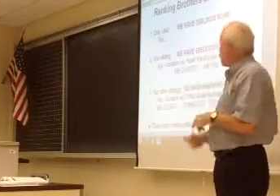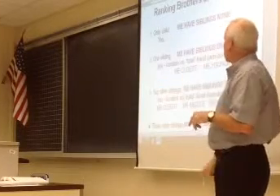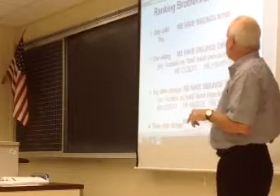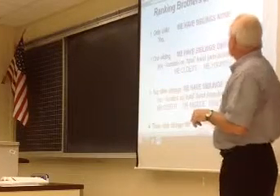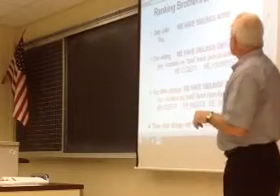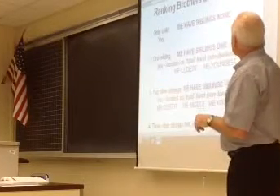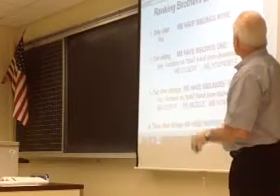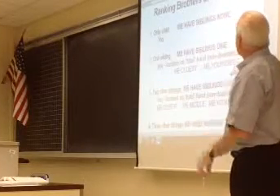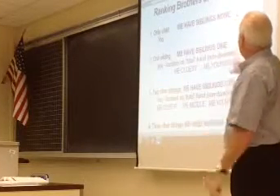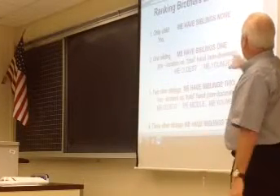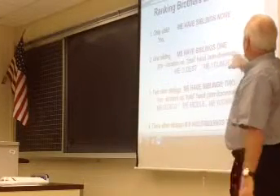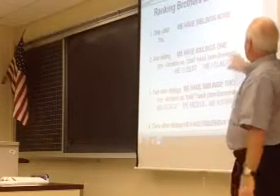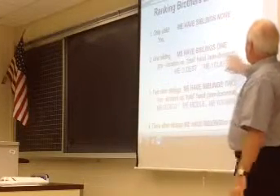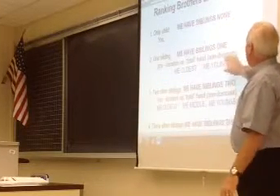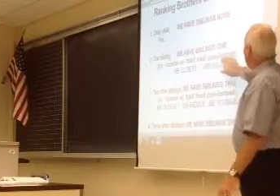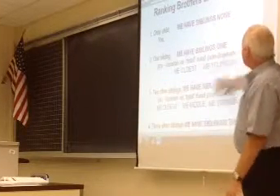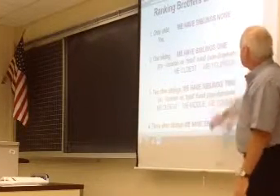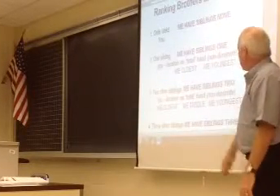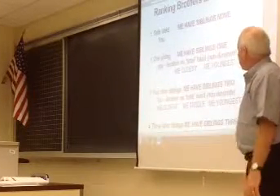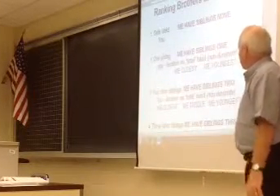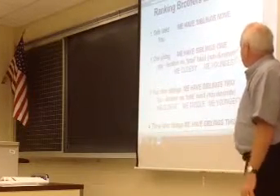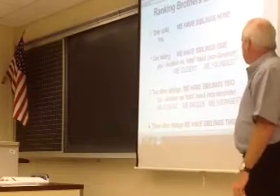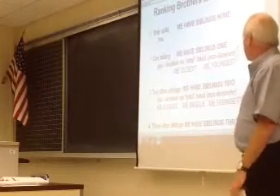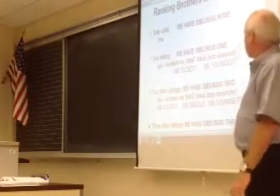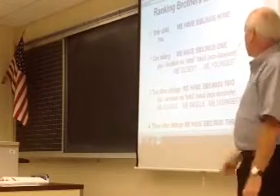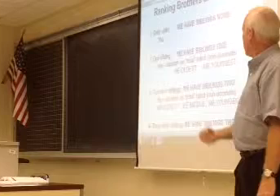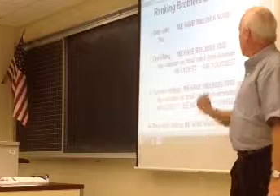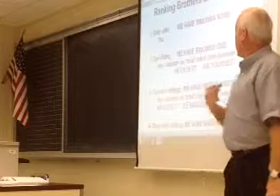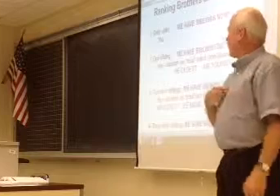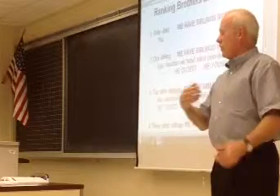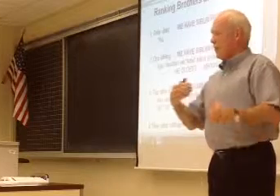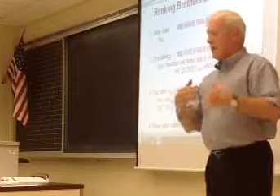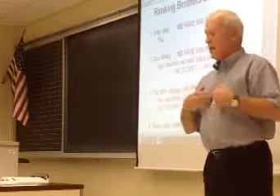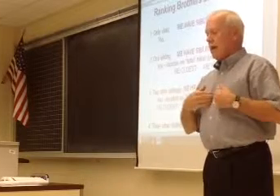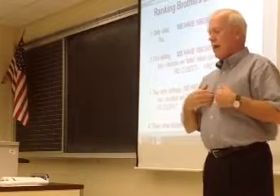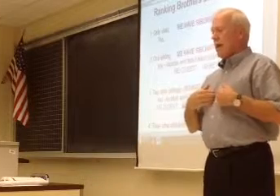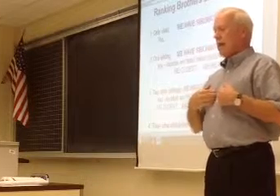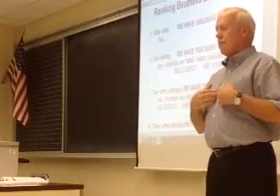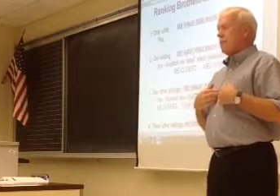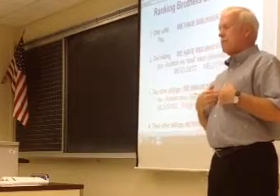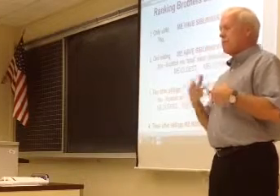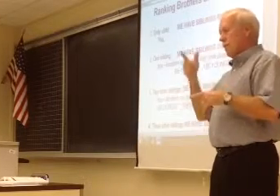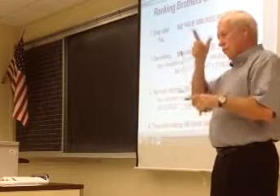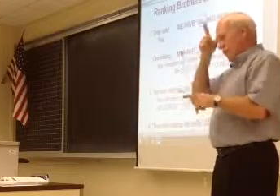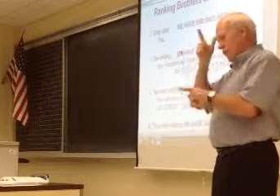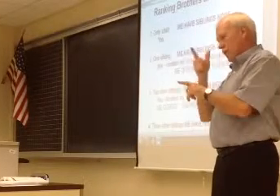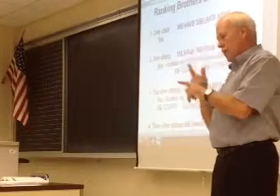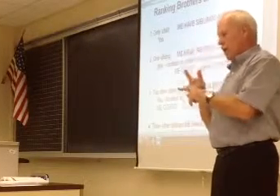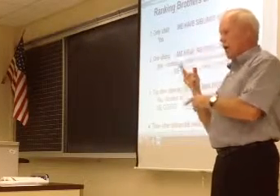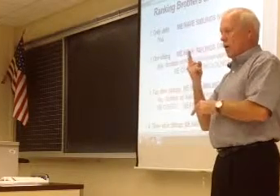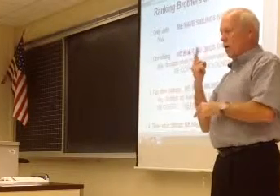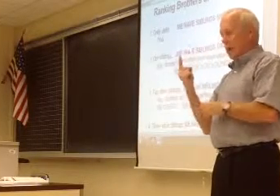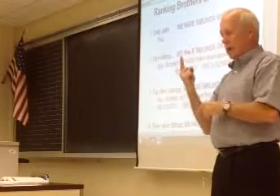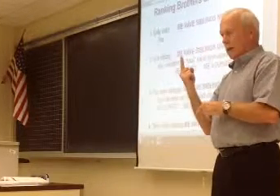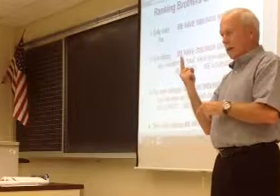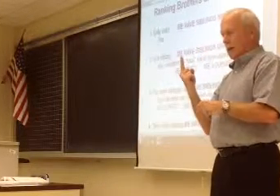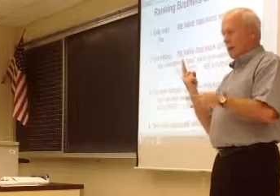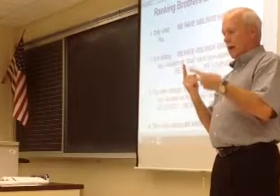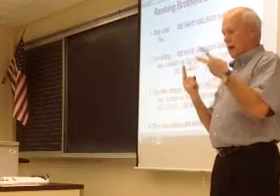correctly. I got 1 sibling. Me have, let's say, brother 1. And then